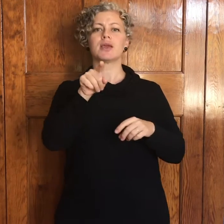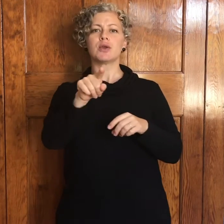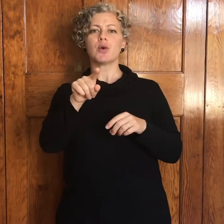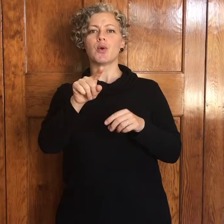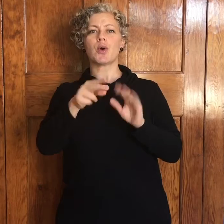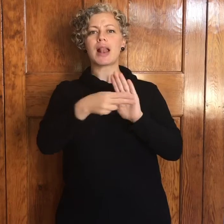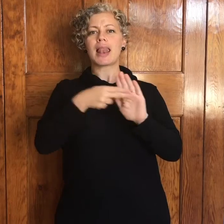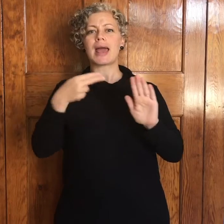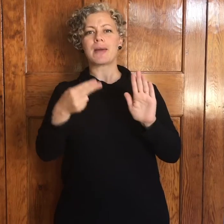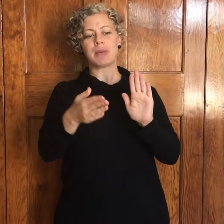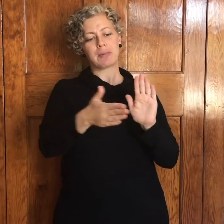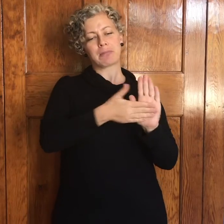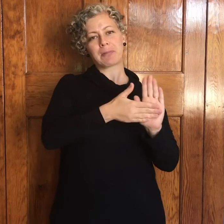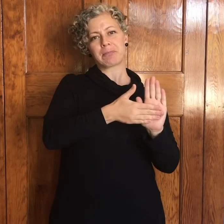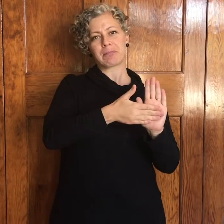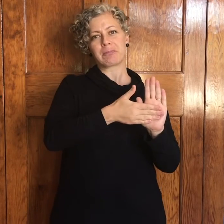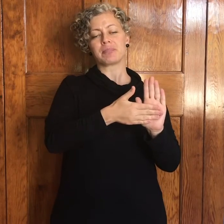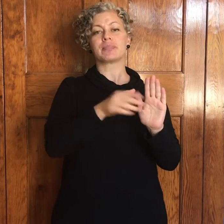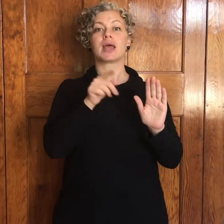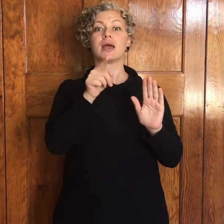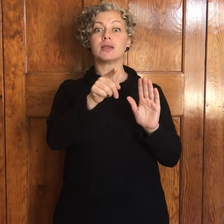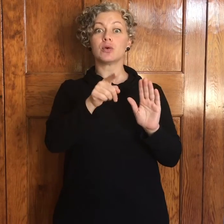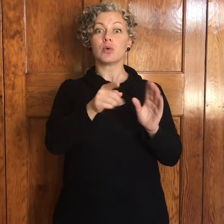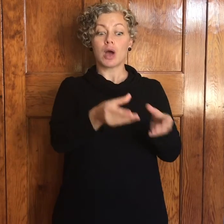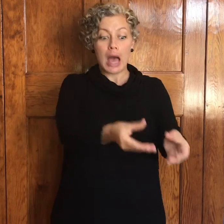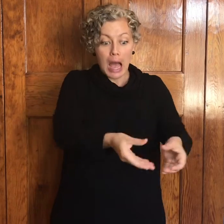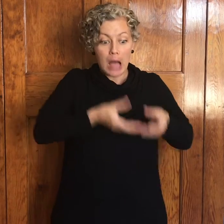deliver ASAP so it doesn't melt.